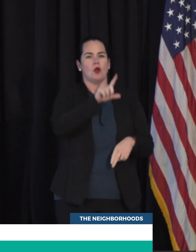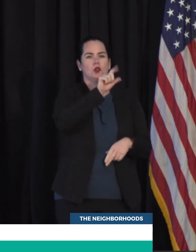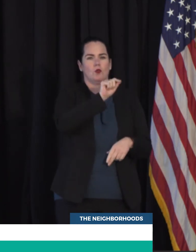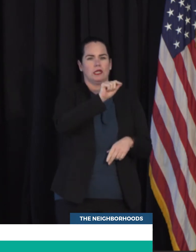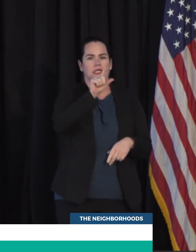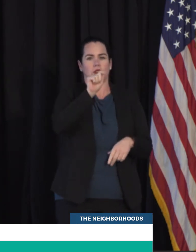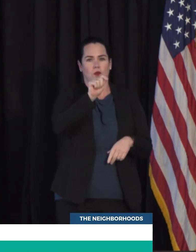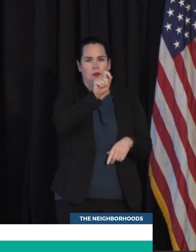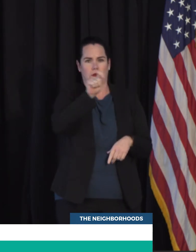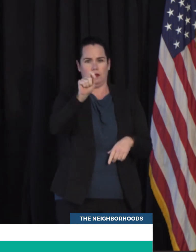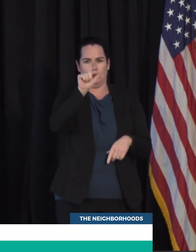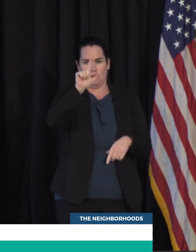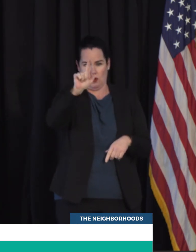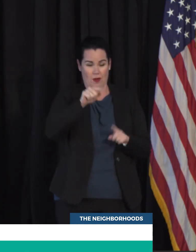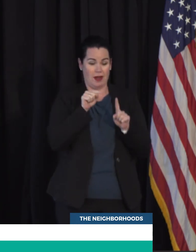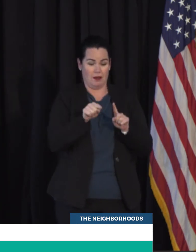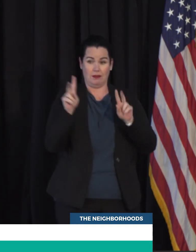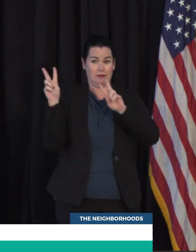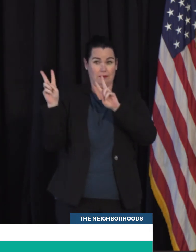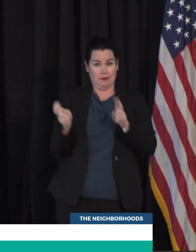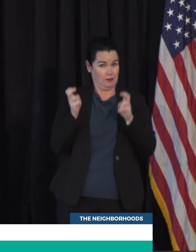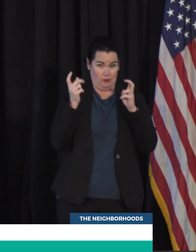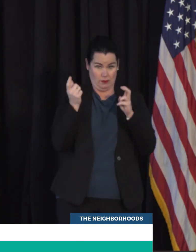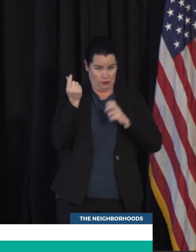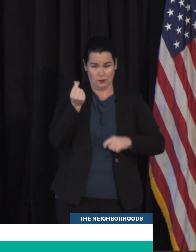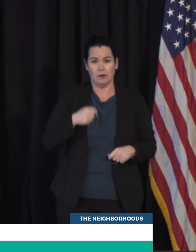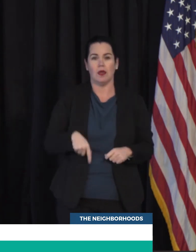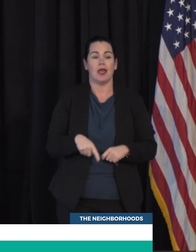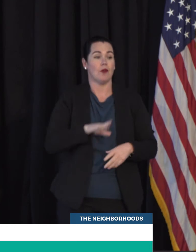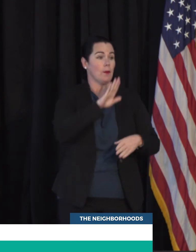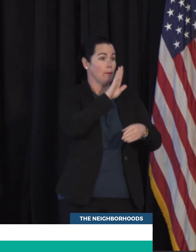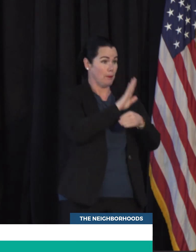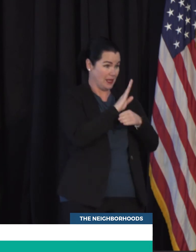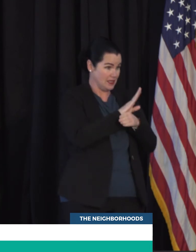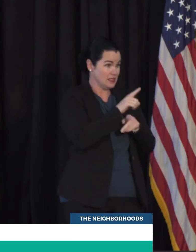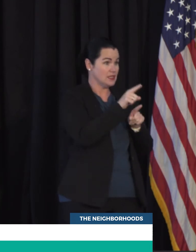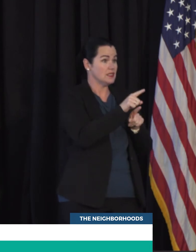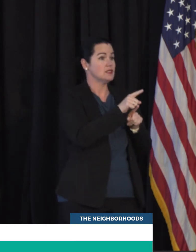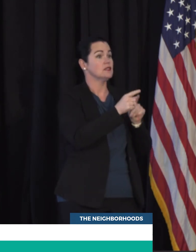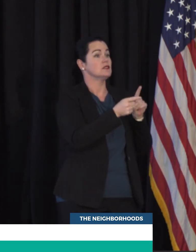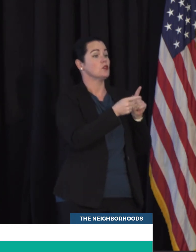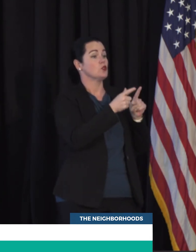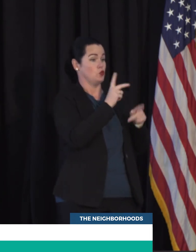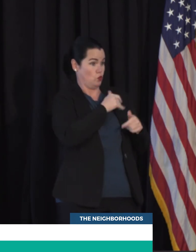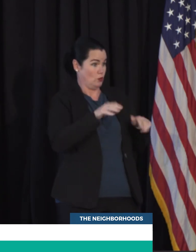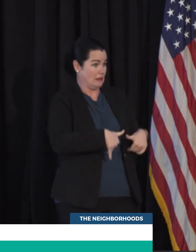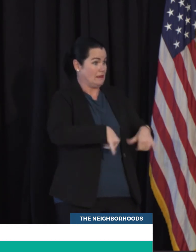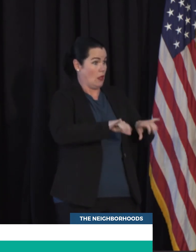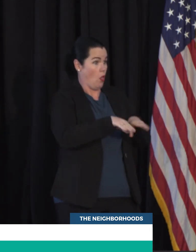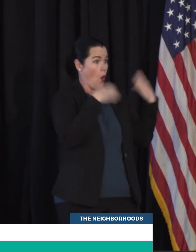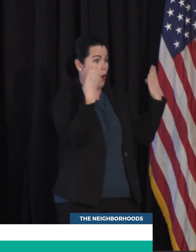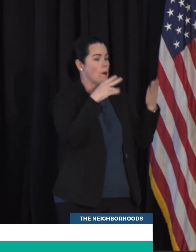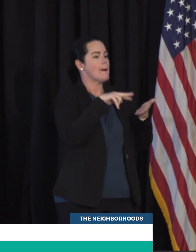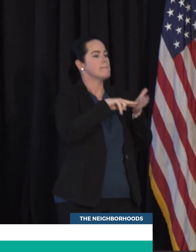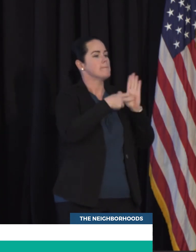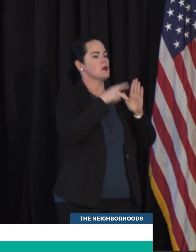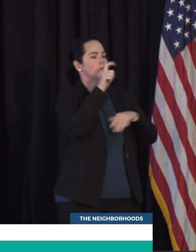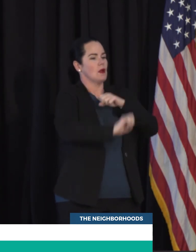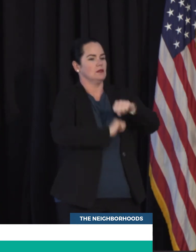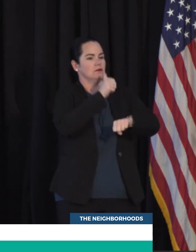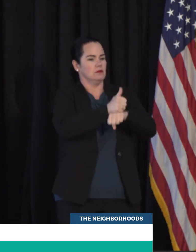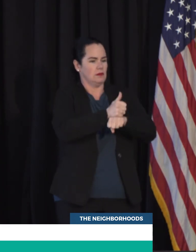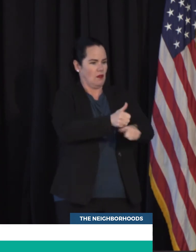2020-21. It states, and I quote, "Business and operations maintaining in-person activities must adopt